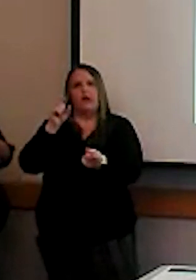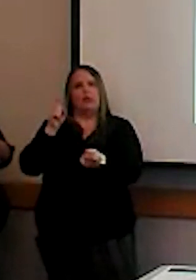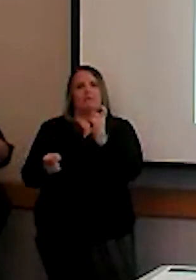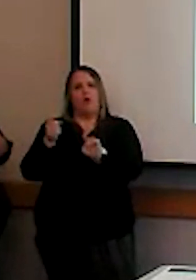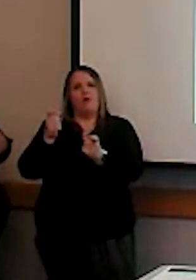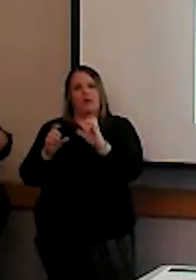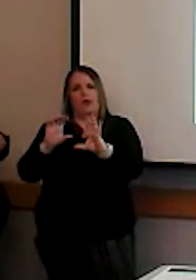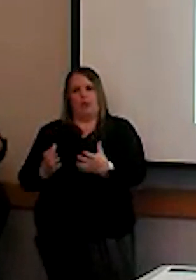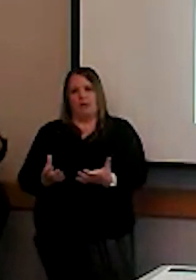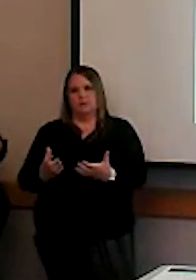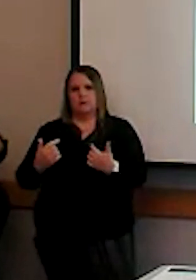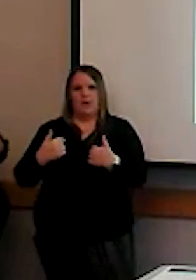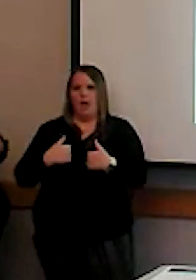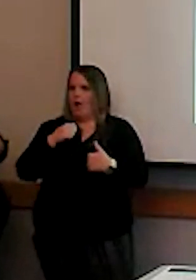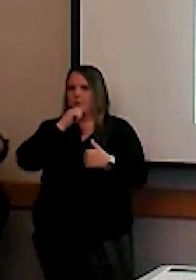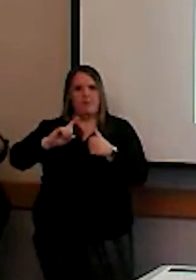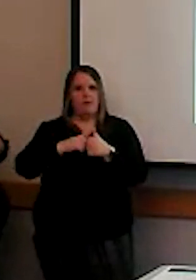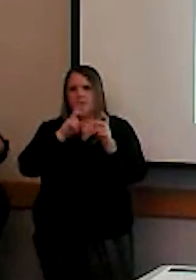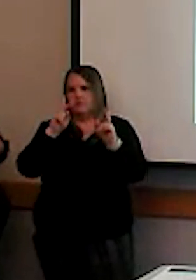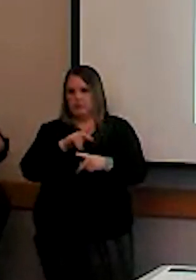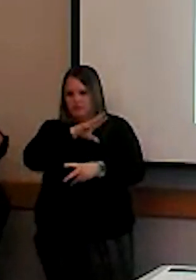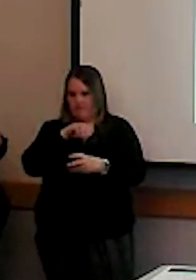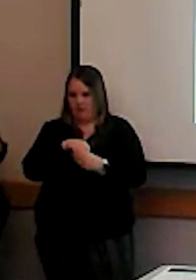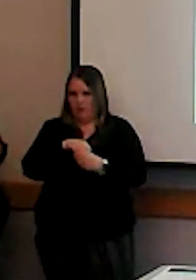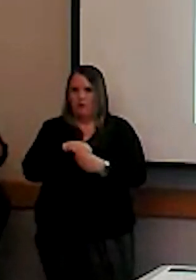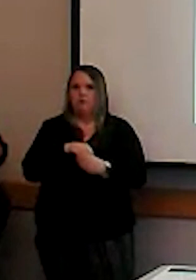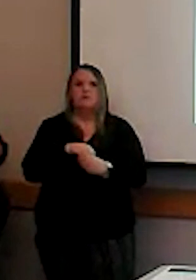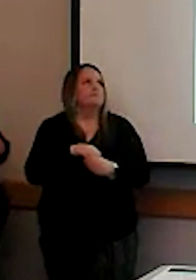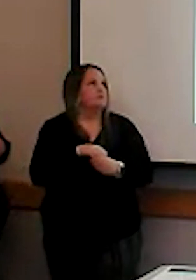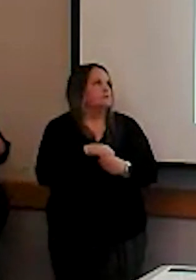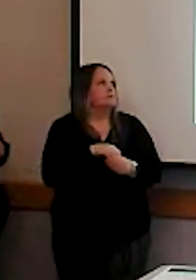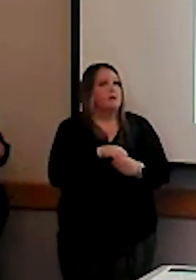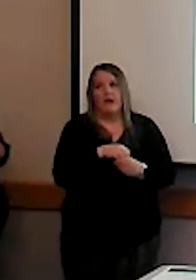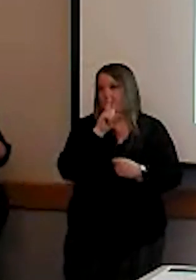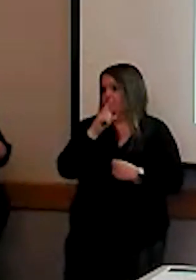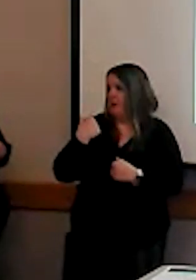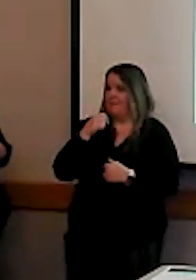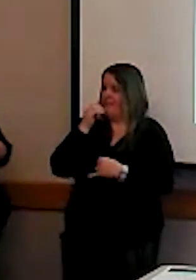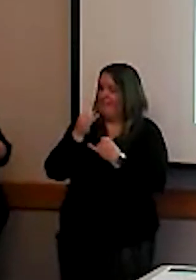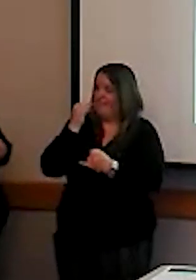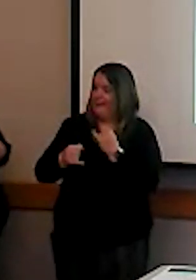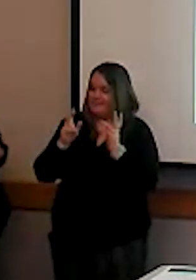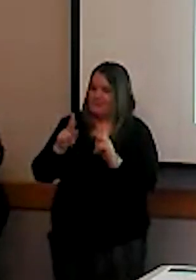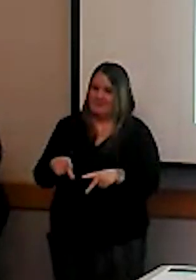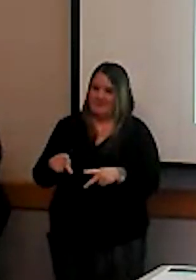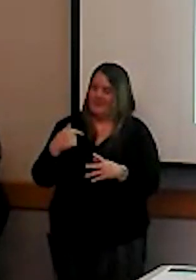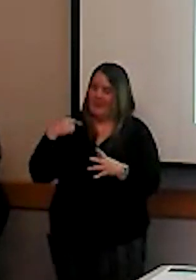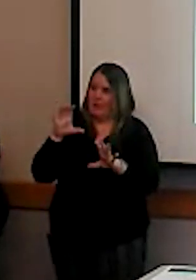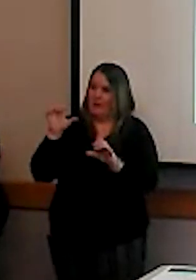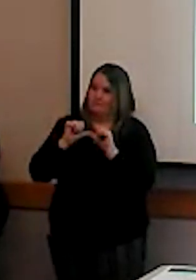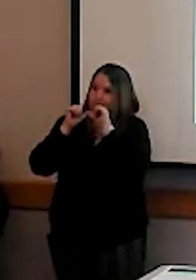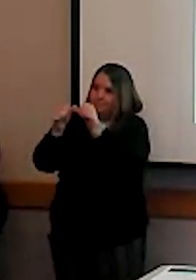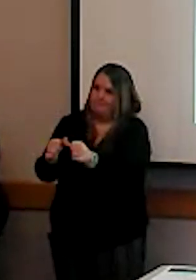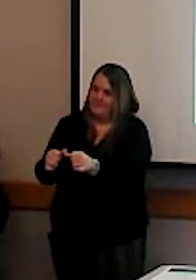evolving class. I'm not the first one that was involved with this, and I'm sure I won't be the last.